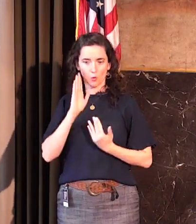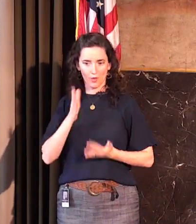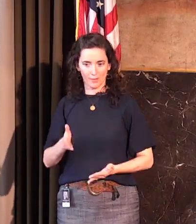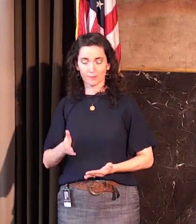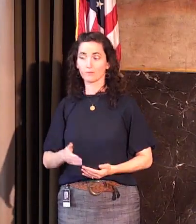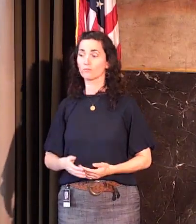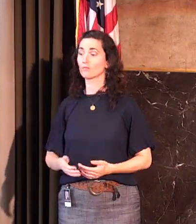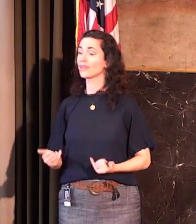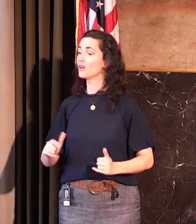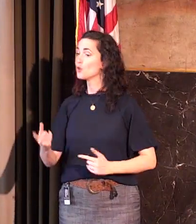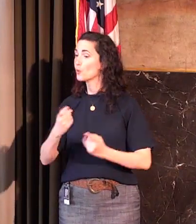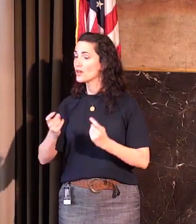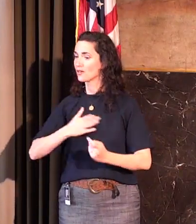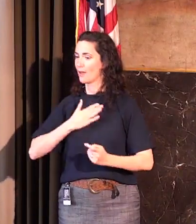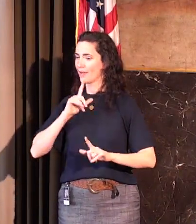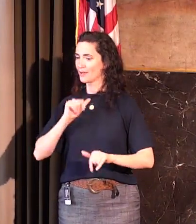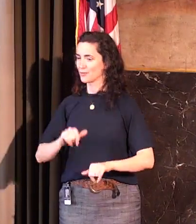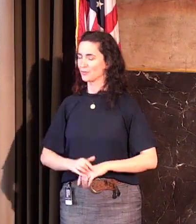answer any questions if there are any. Blake?